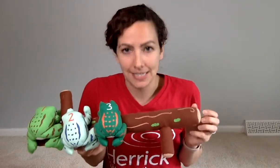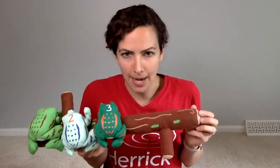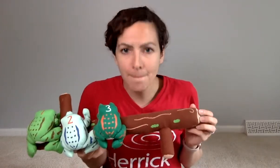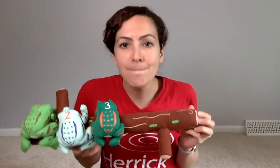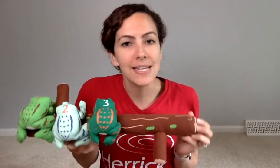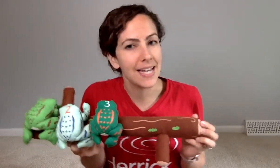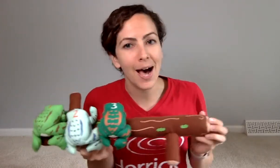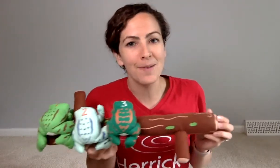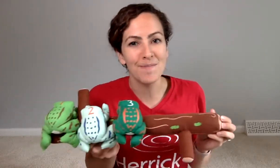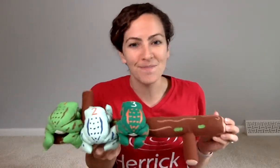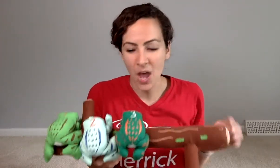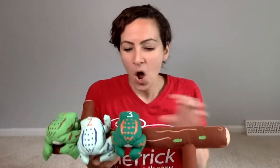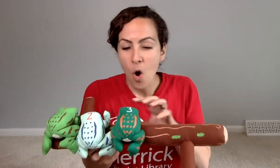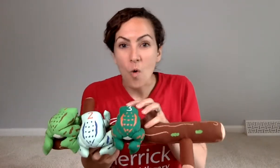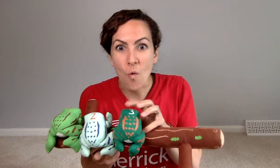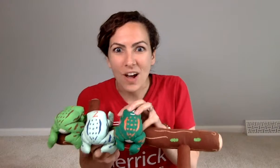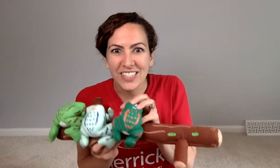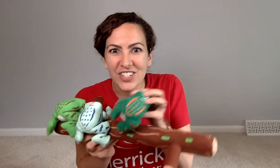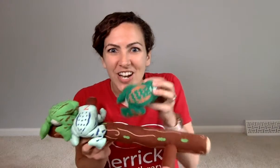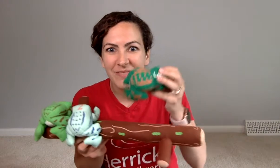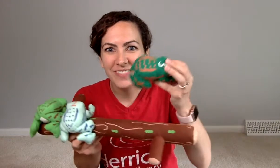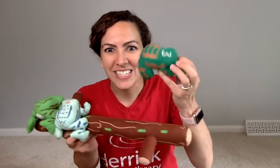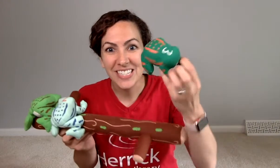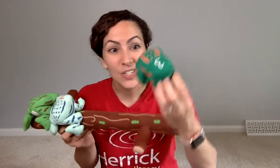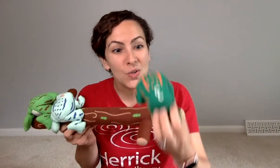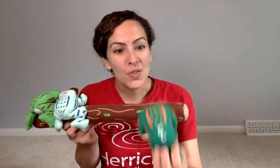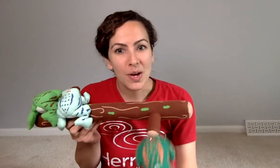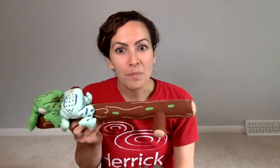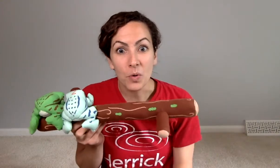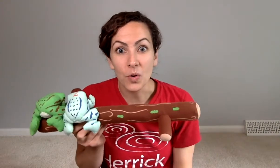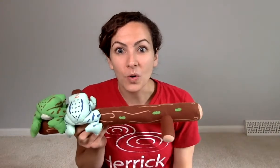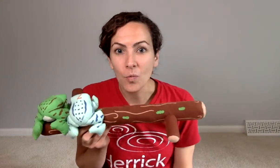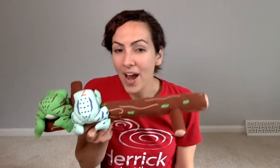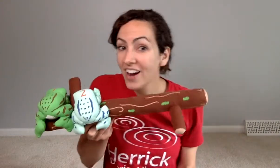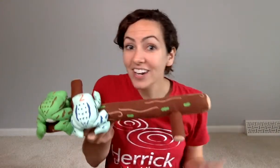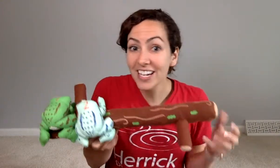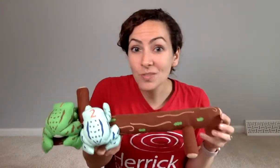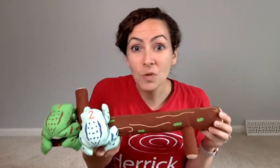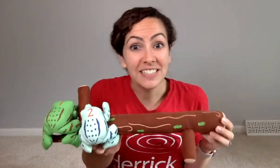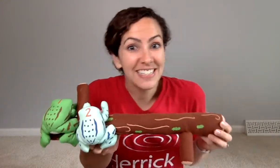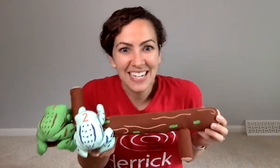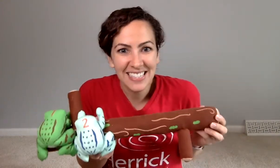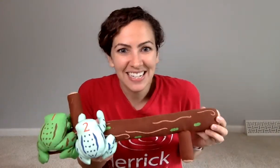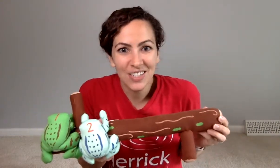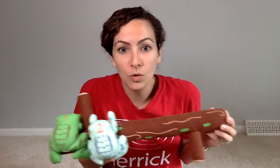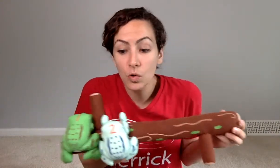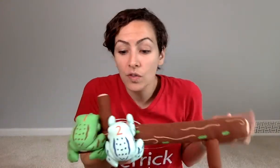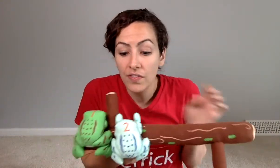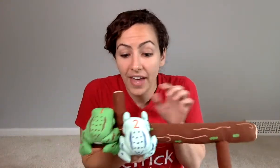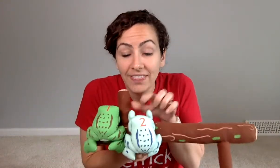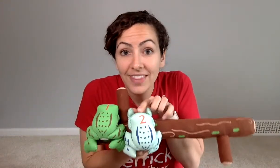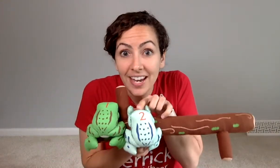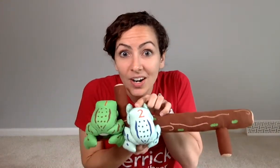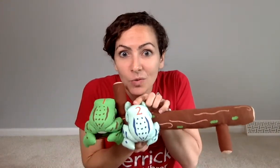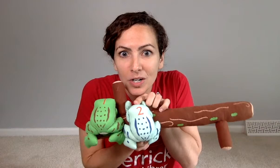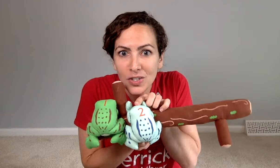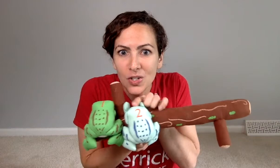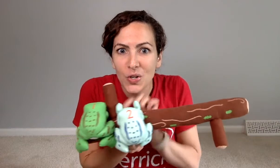Yum, yum. One jumped into the pool where it was nice and cool. Then there were 2